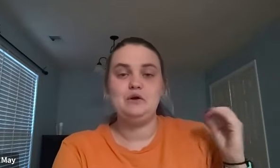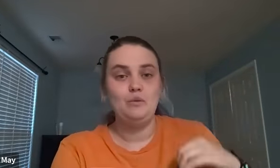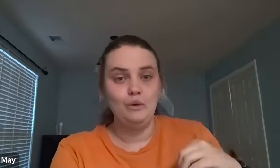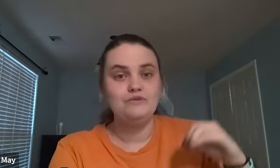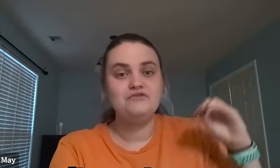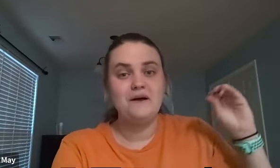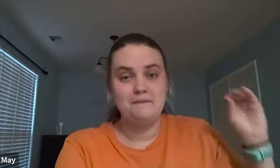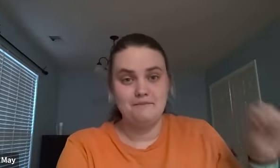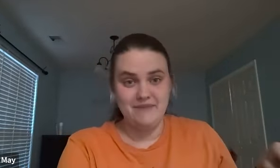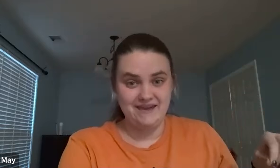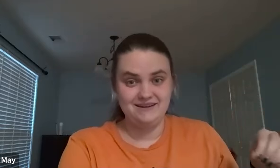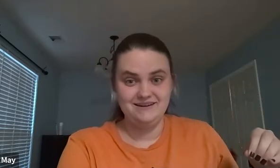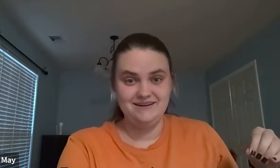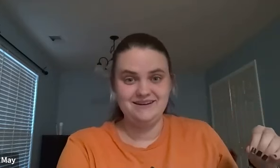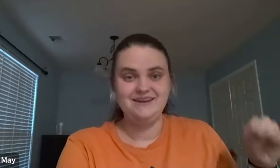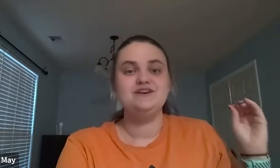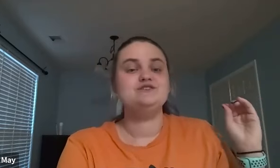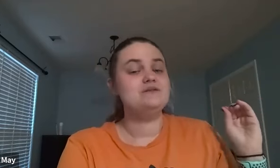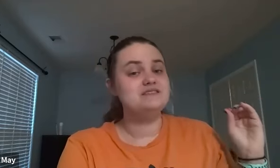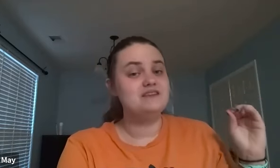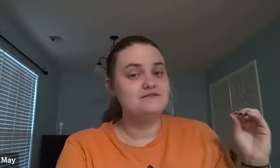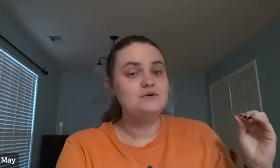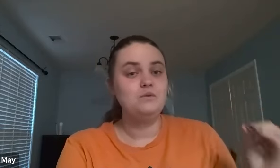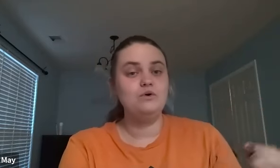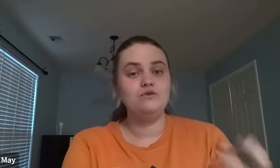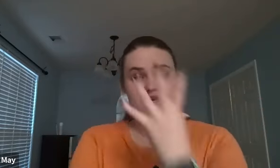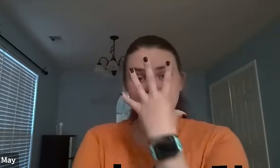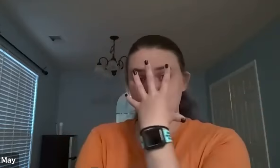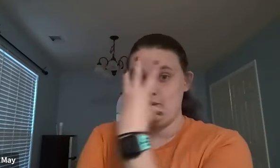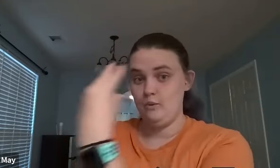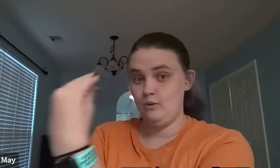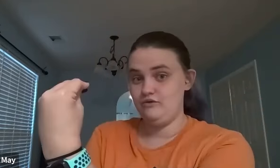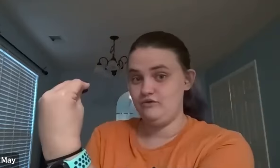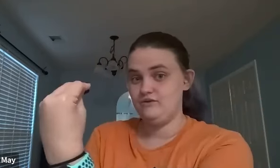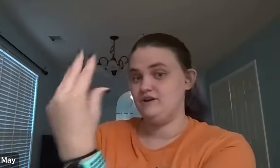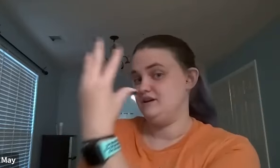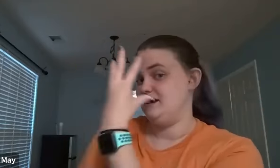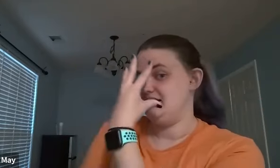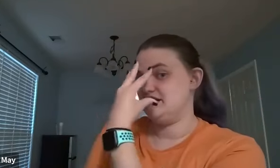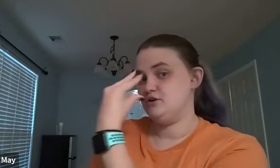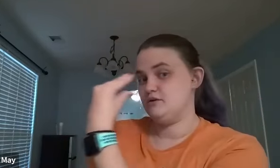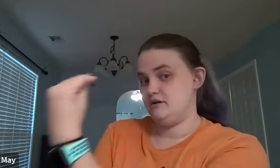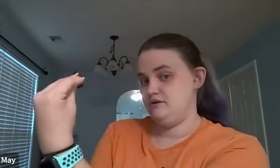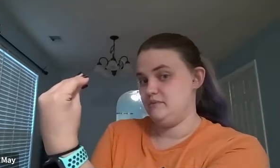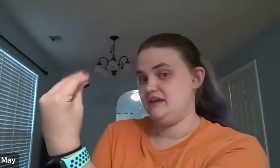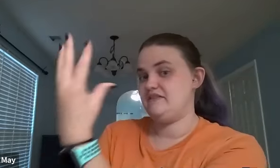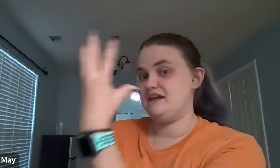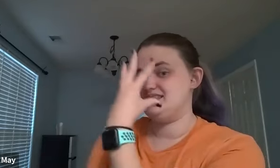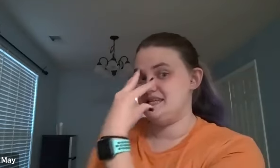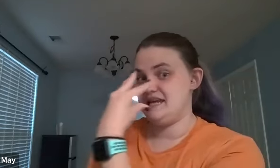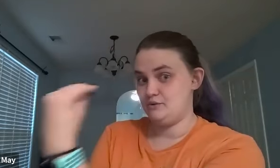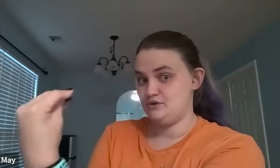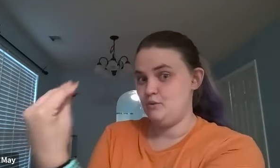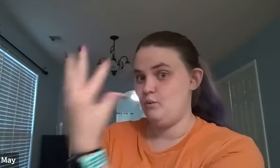signing wolfman. So the sign for wolf is wolf. It's like you're making that snout,